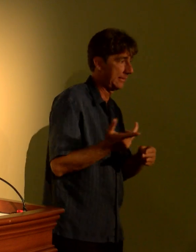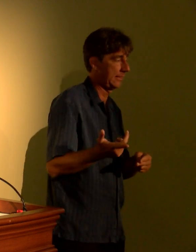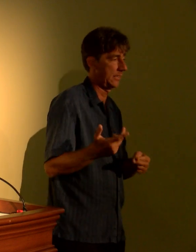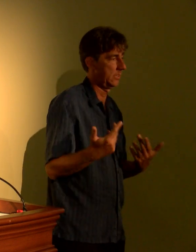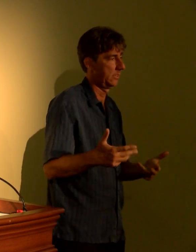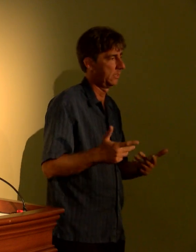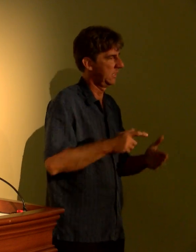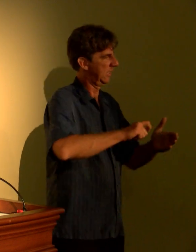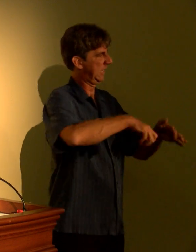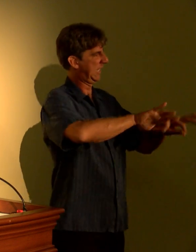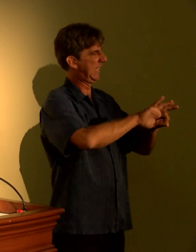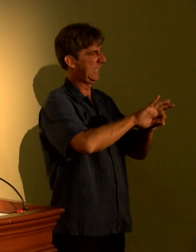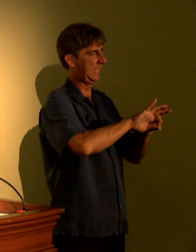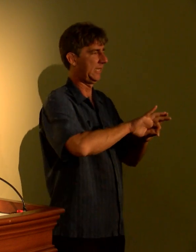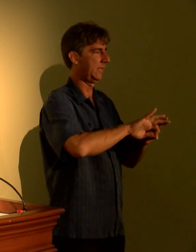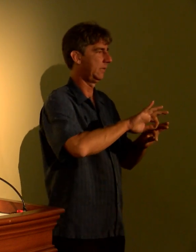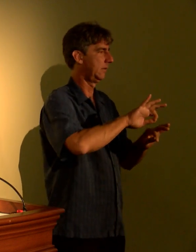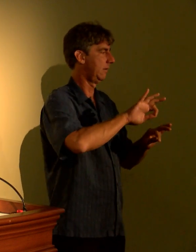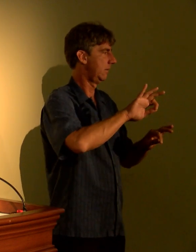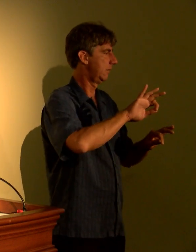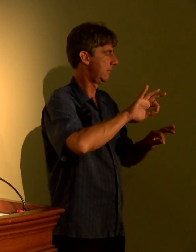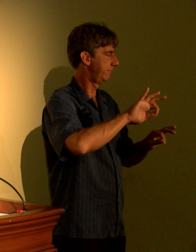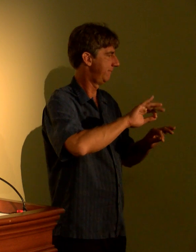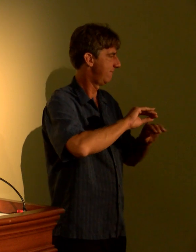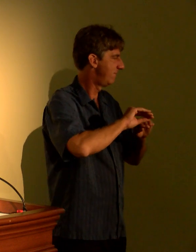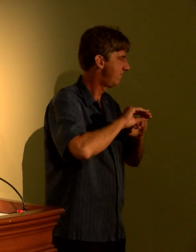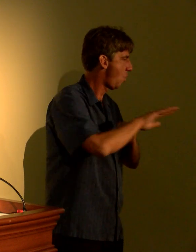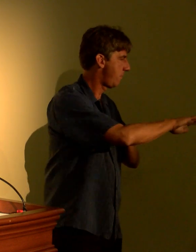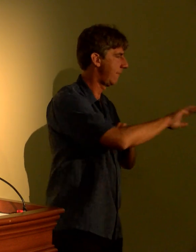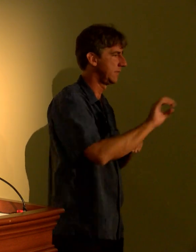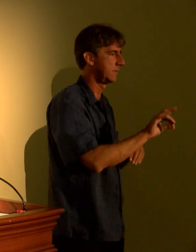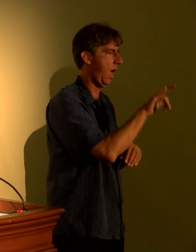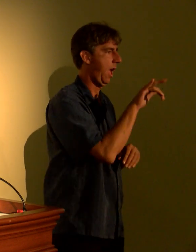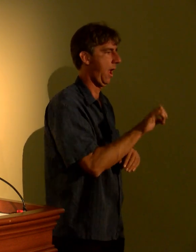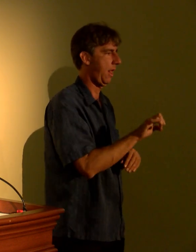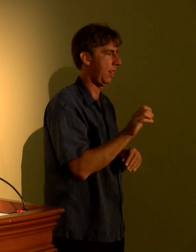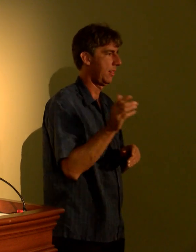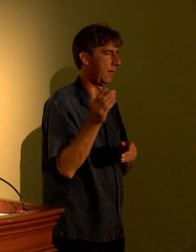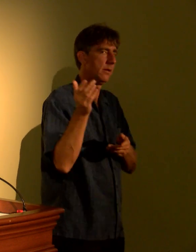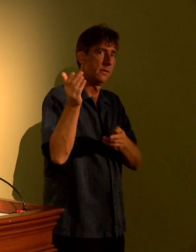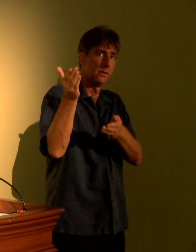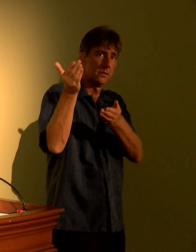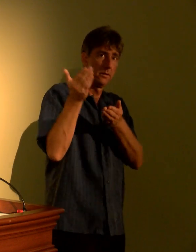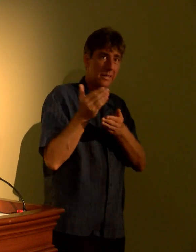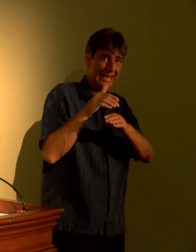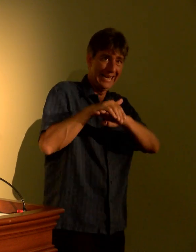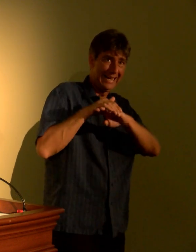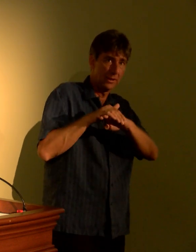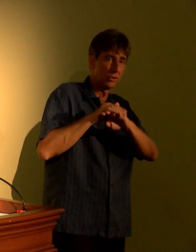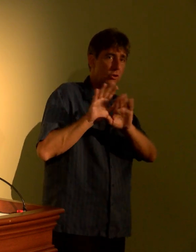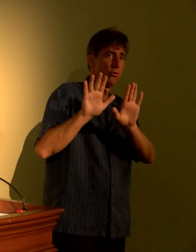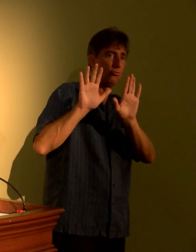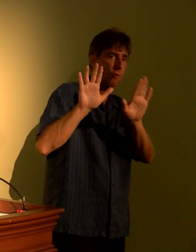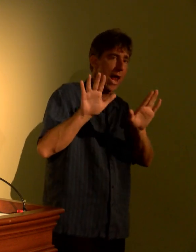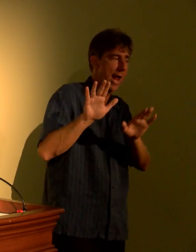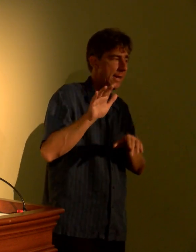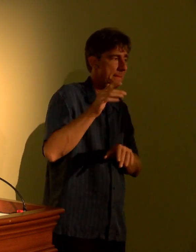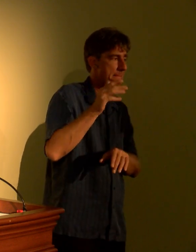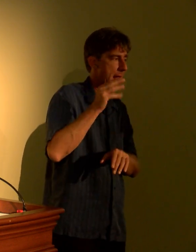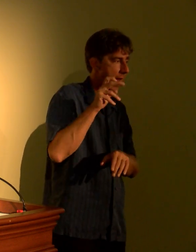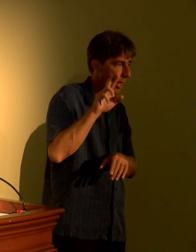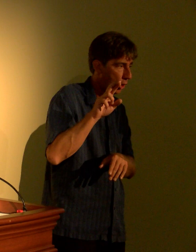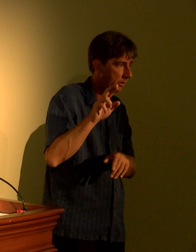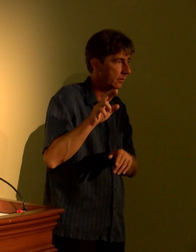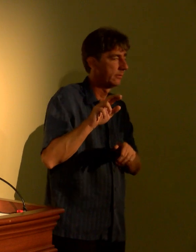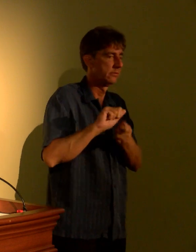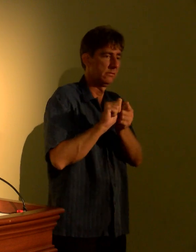a style of folk portraiture that derives from the English grand manner and spread throughout New England with his